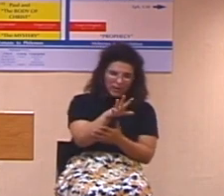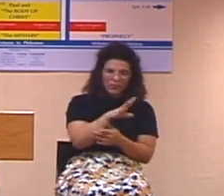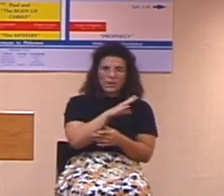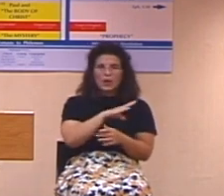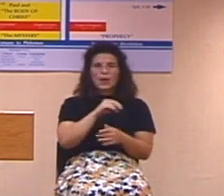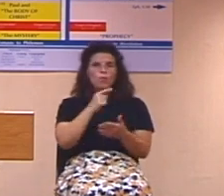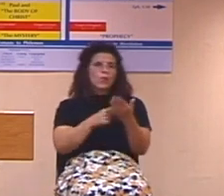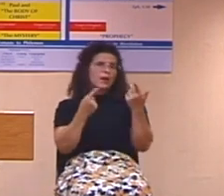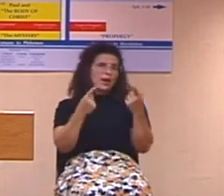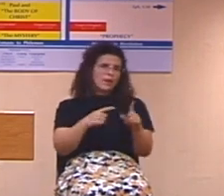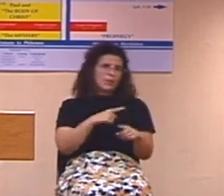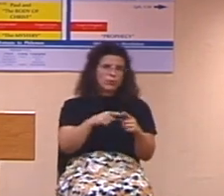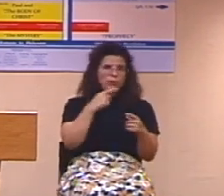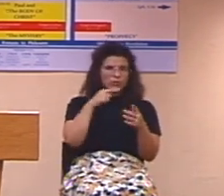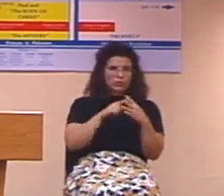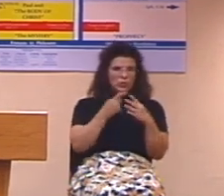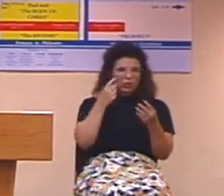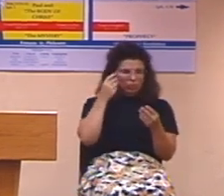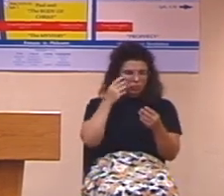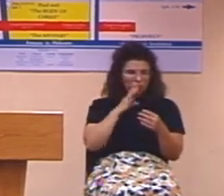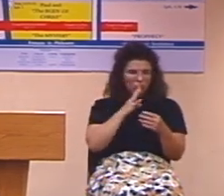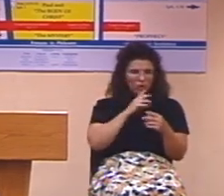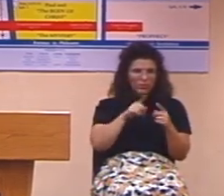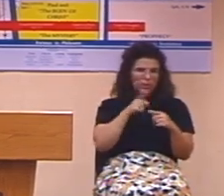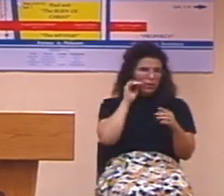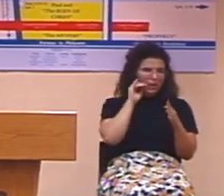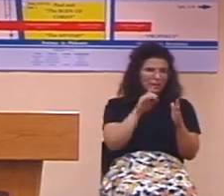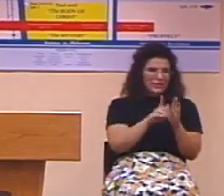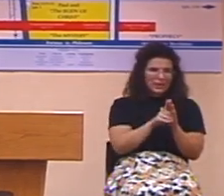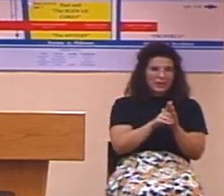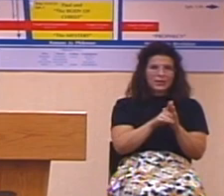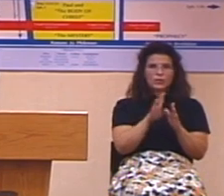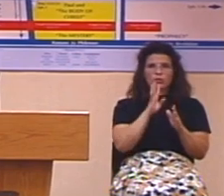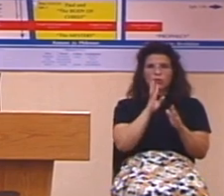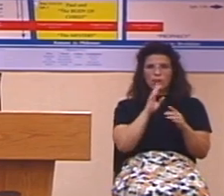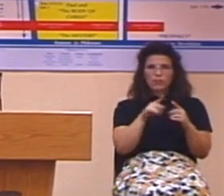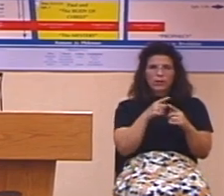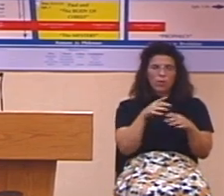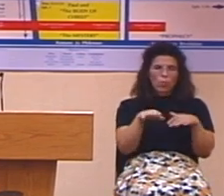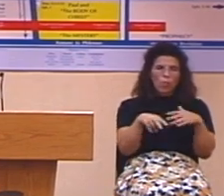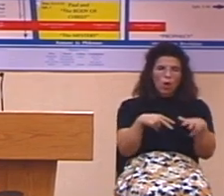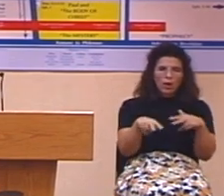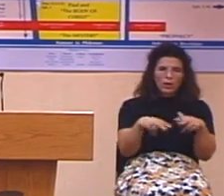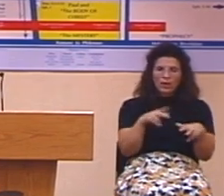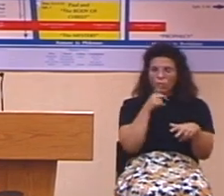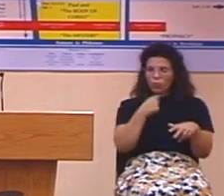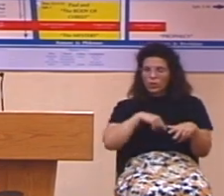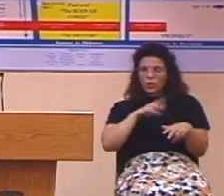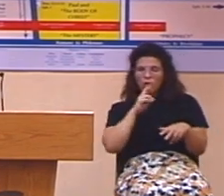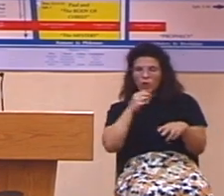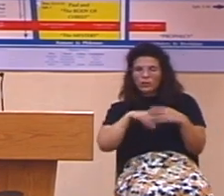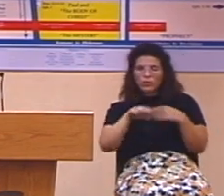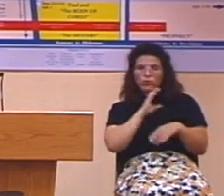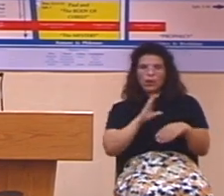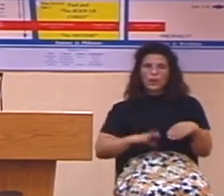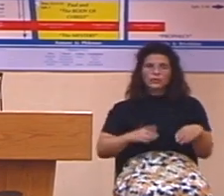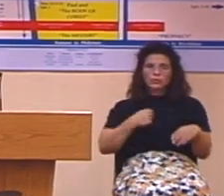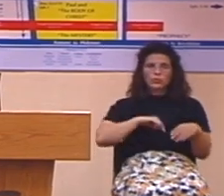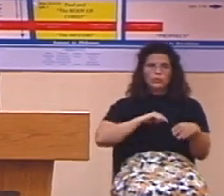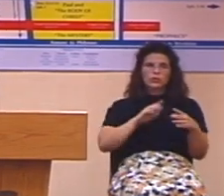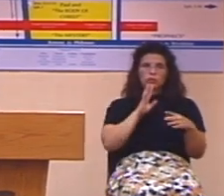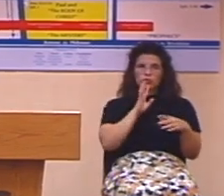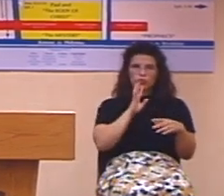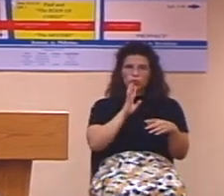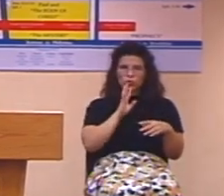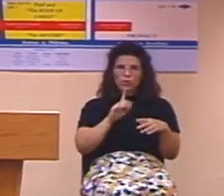what happens? When we start talking about identity and we start talking about walking and who we are in Christ and we start talking about all of those